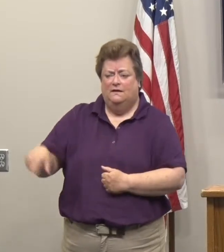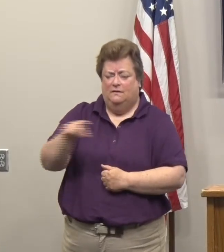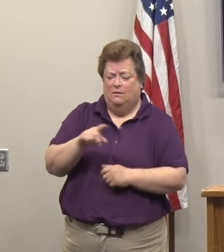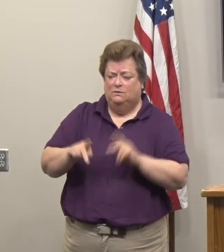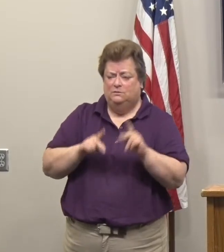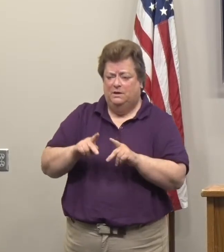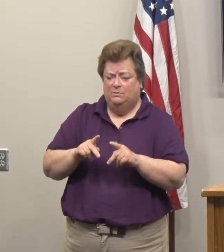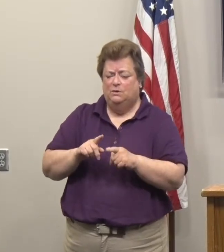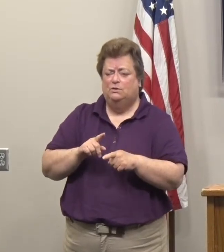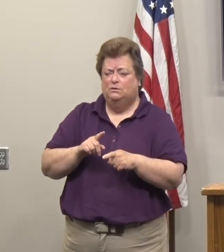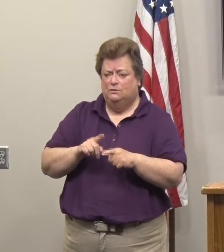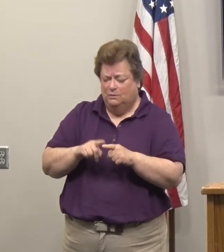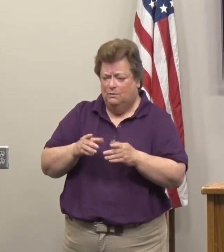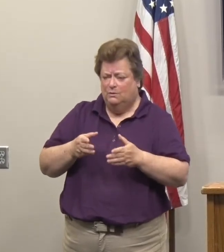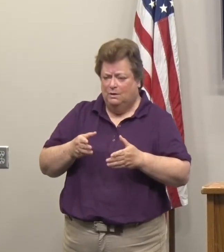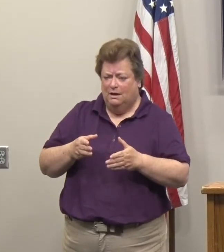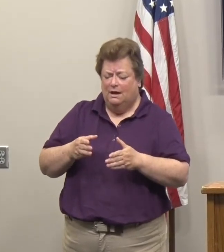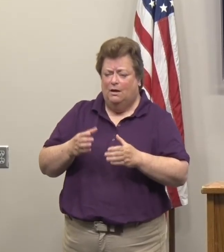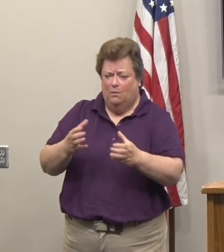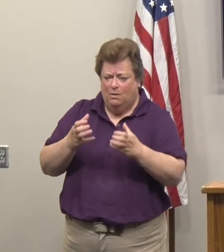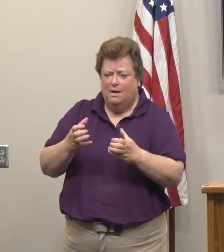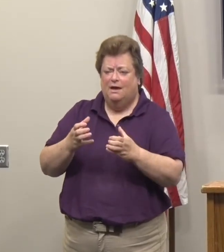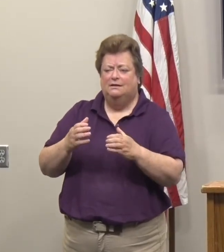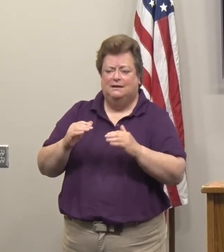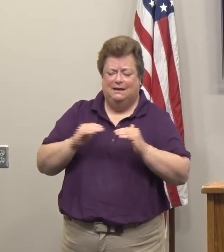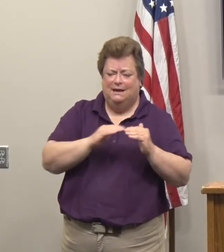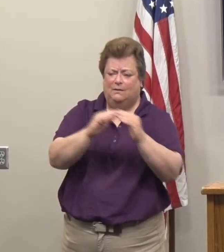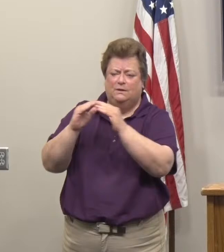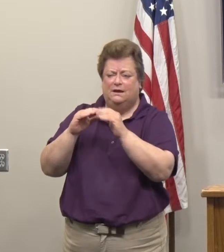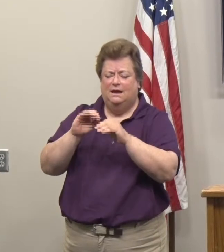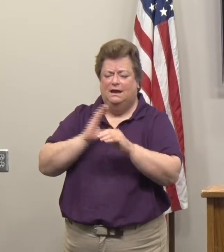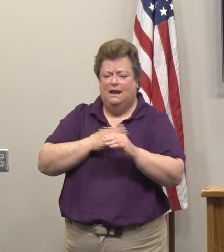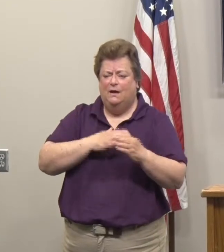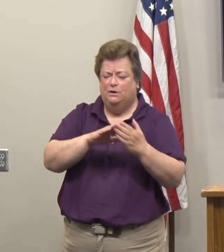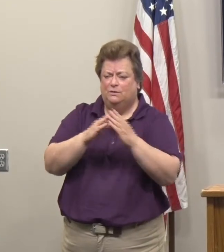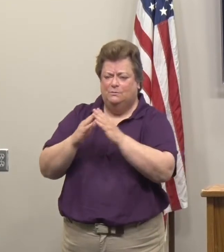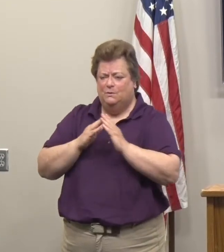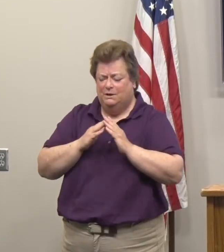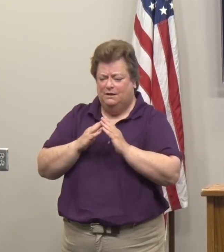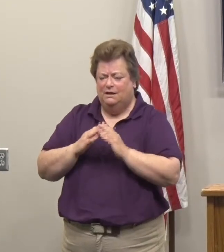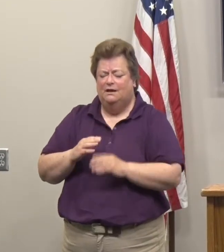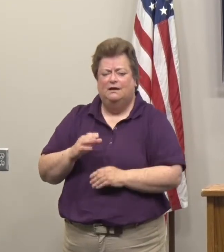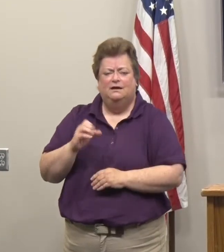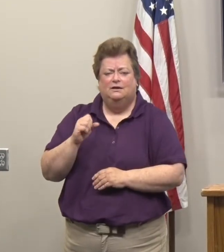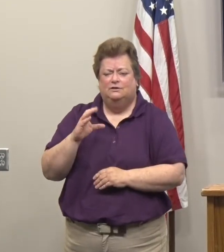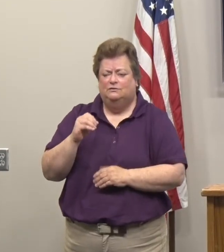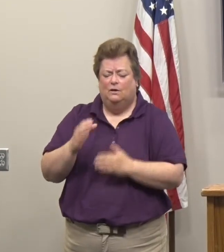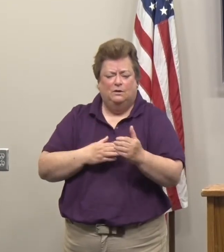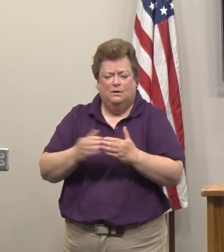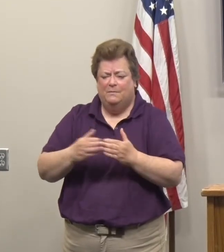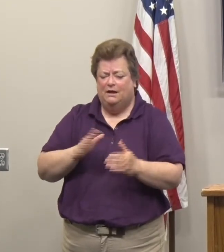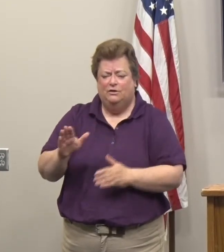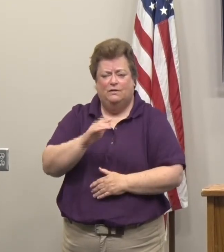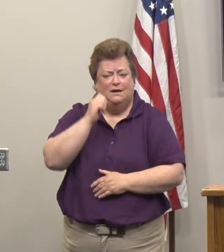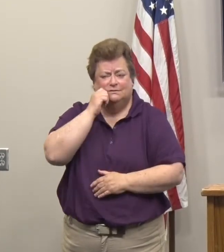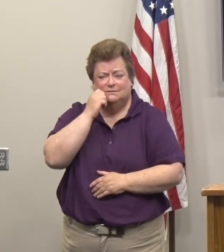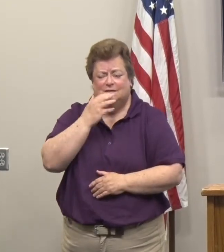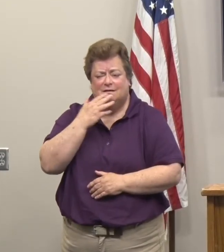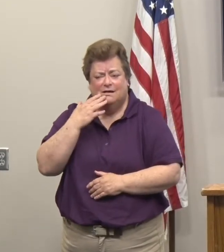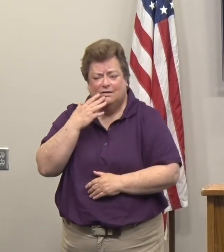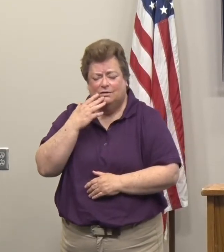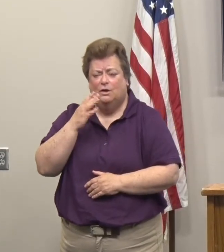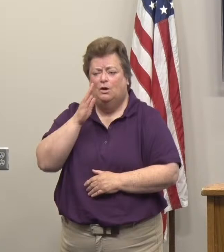to ensure that equity in our community and in our nation, so that everyone, regardless of their color, is accorded